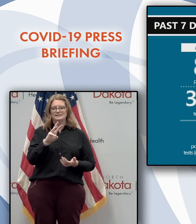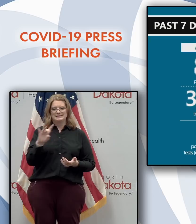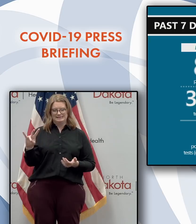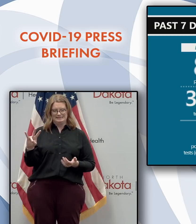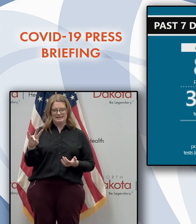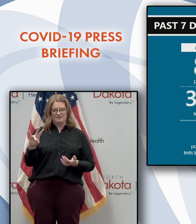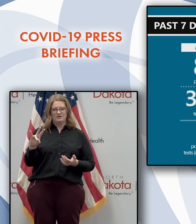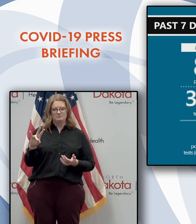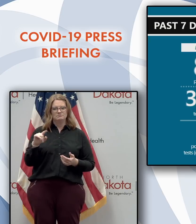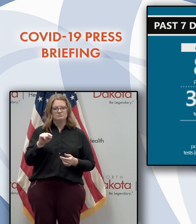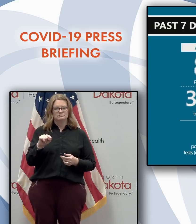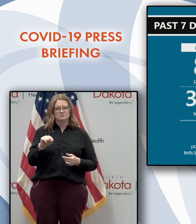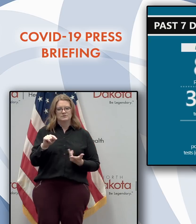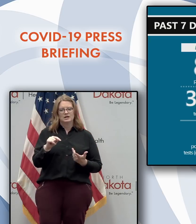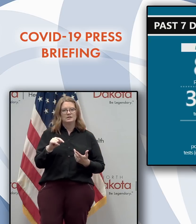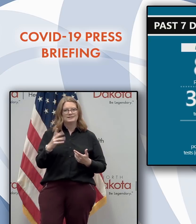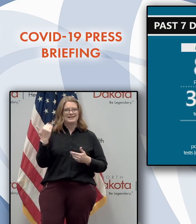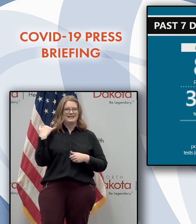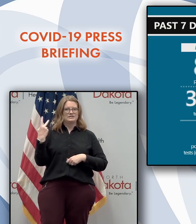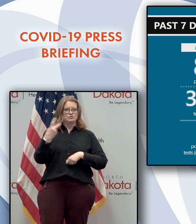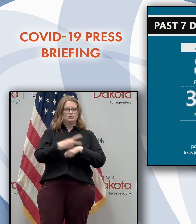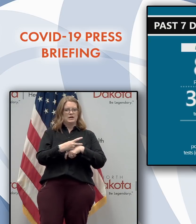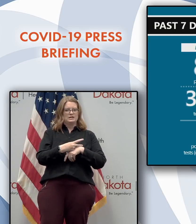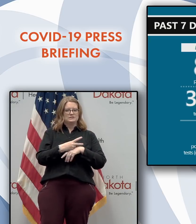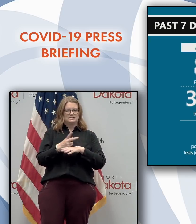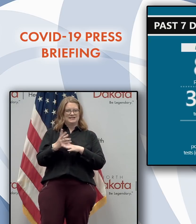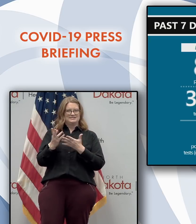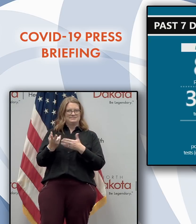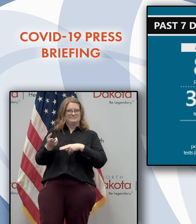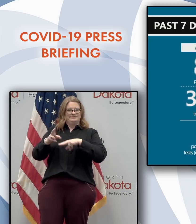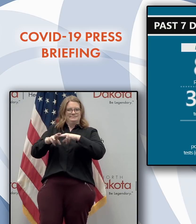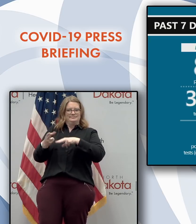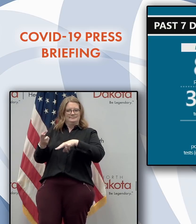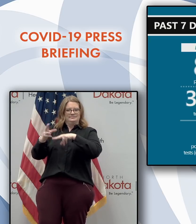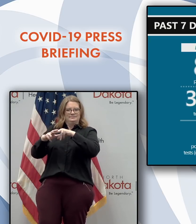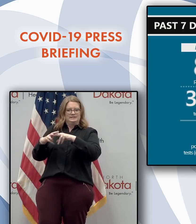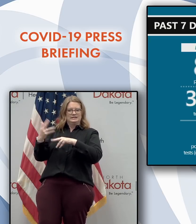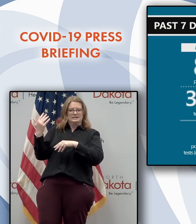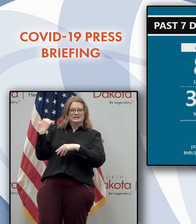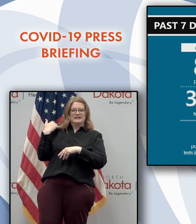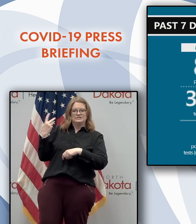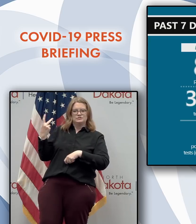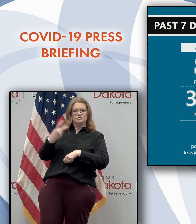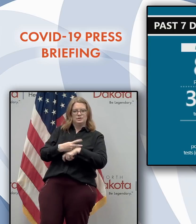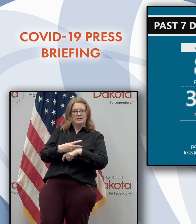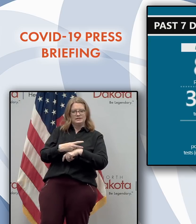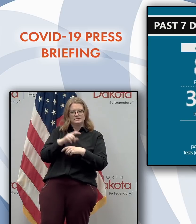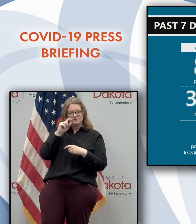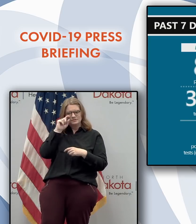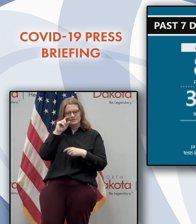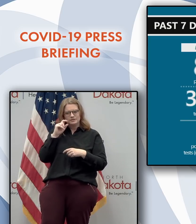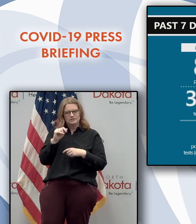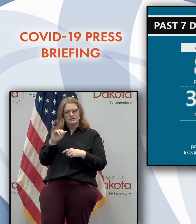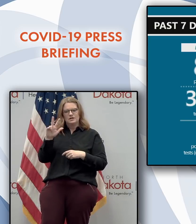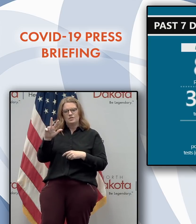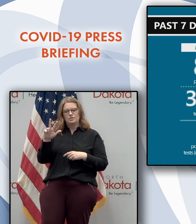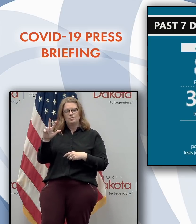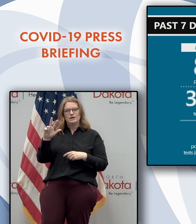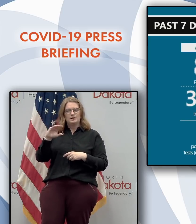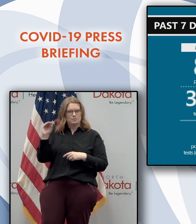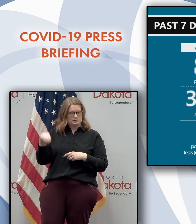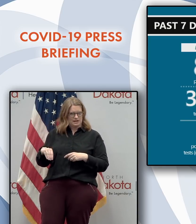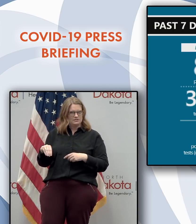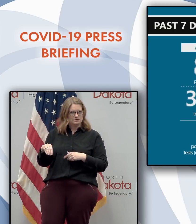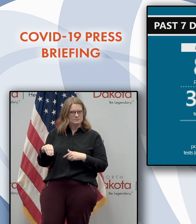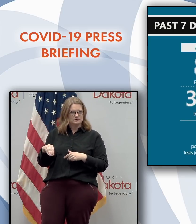stated at the opening, over the last 2 days, that's crept up. When we combine the results of the last 2 days of the last 7, it's up to 3%, which